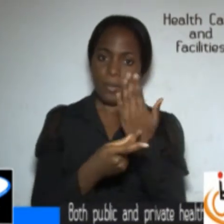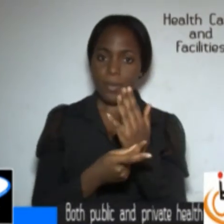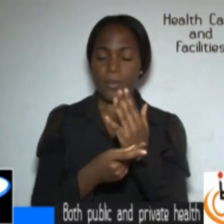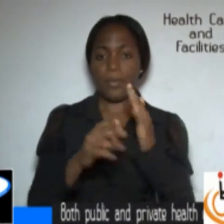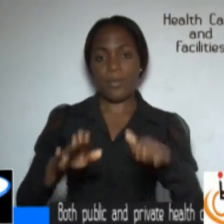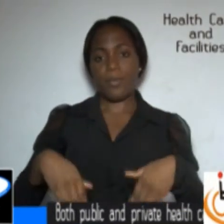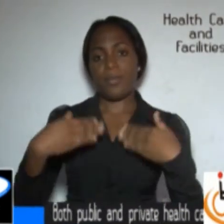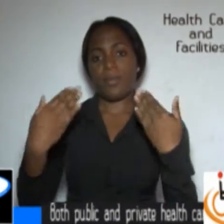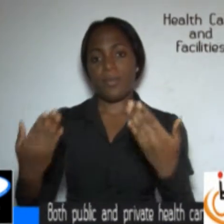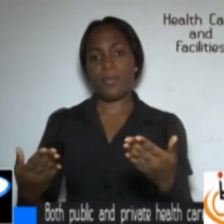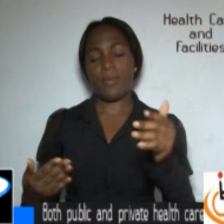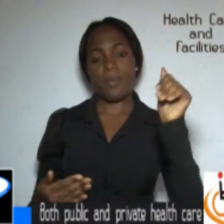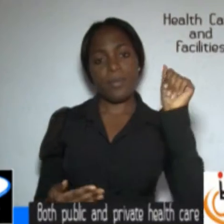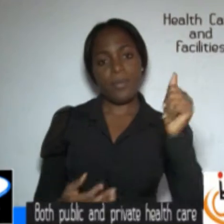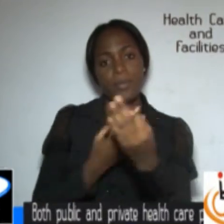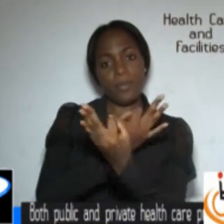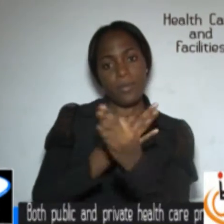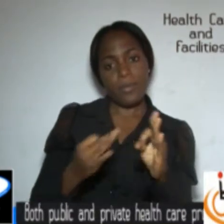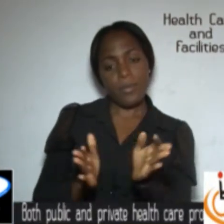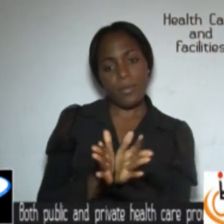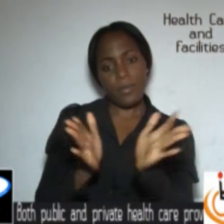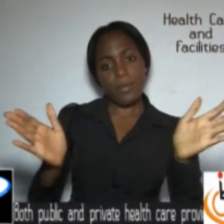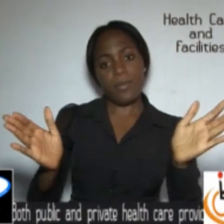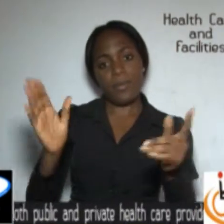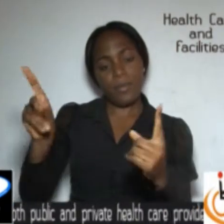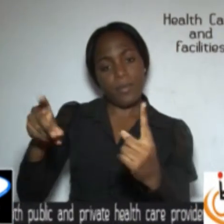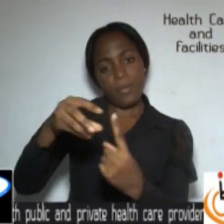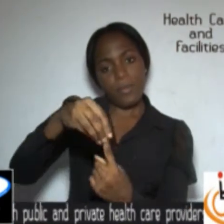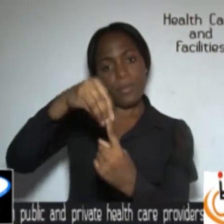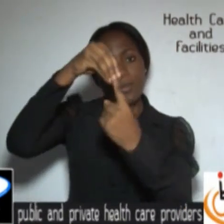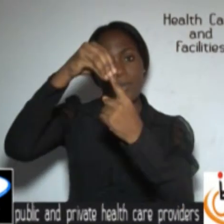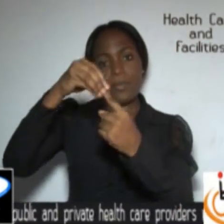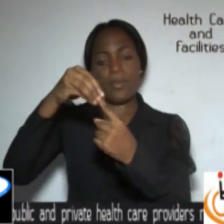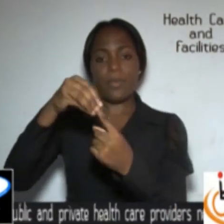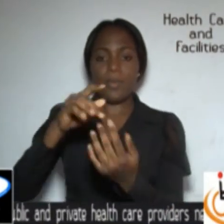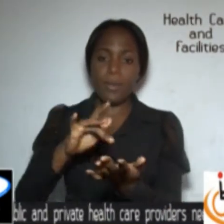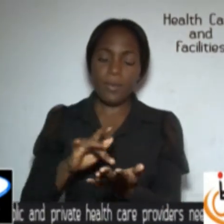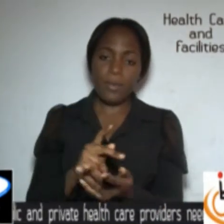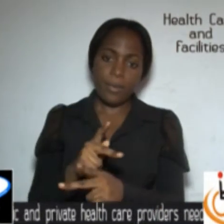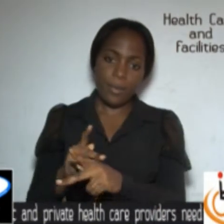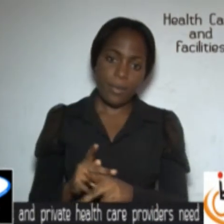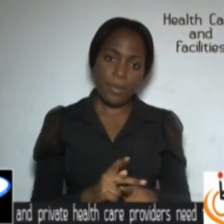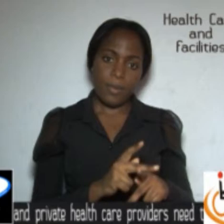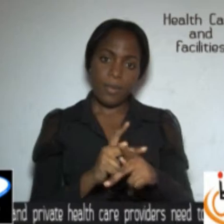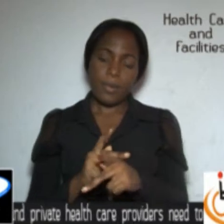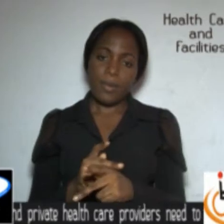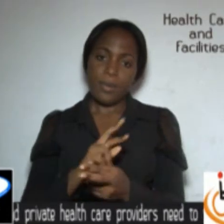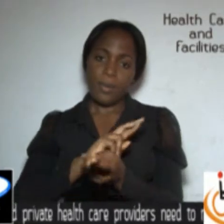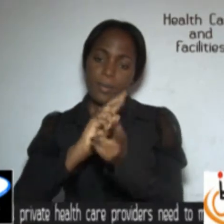and specialist medical care, rehabilitative operation, treatment, and appropriate assistive devices